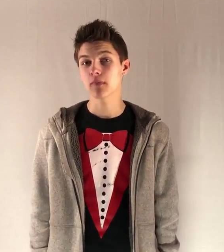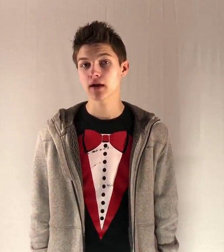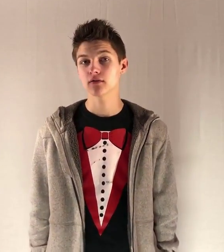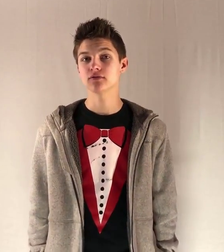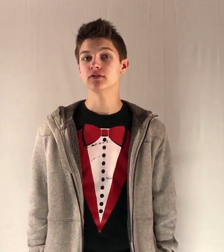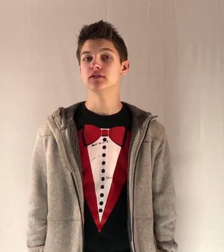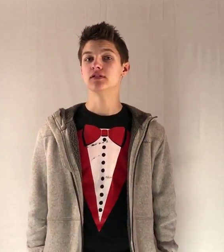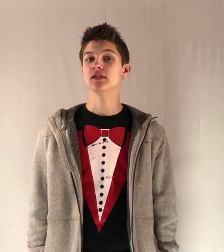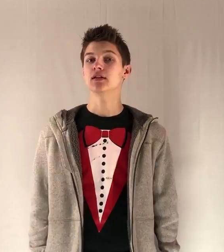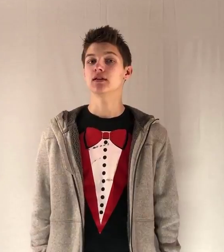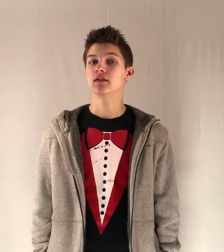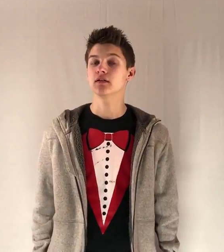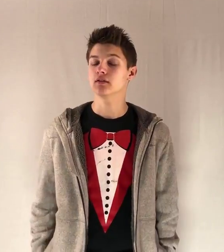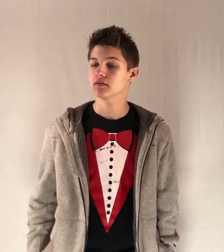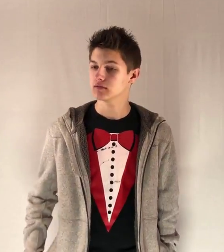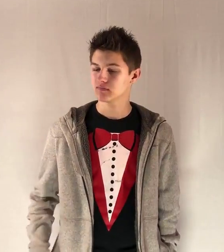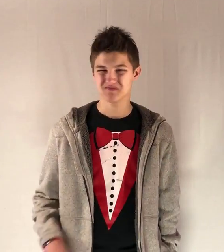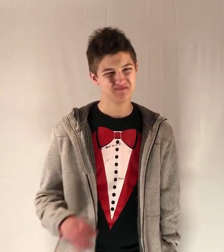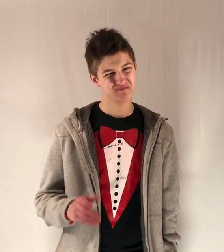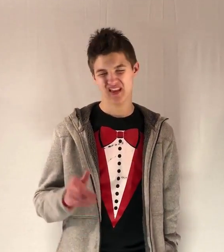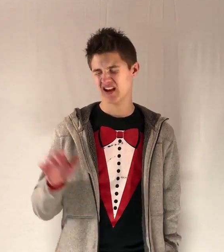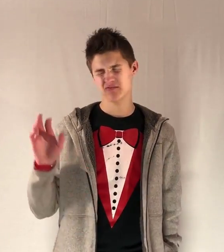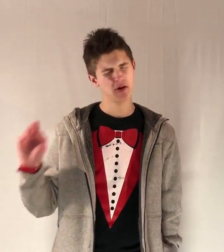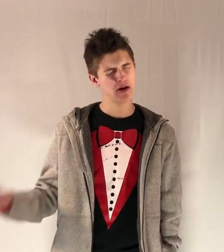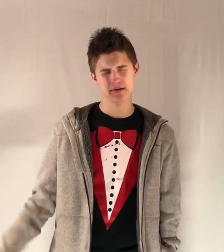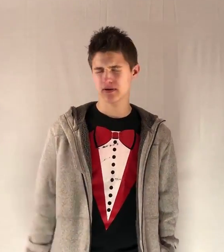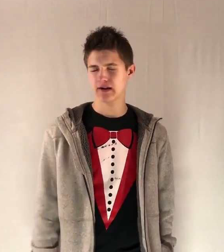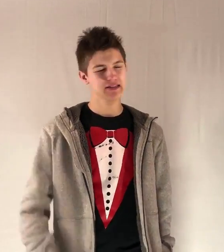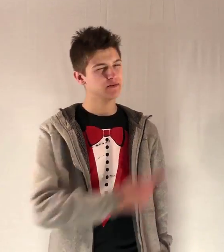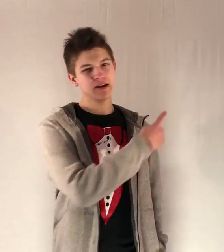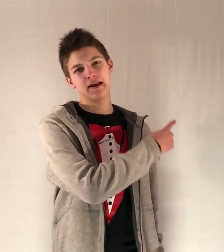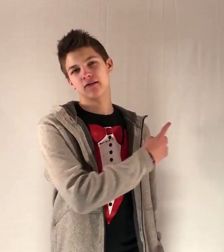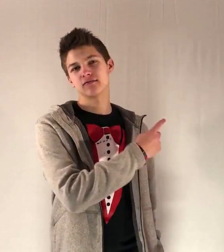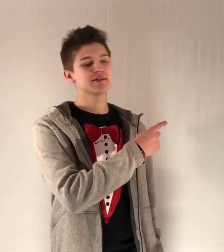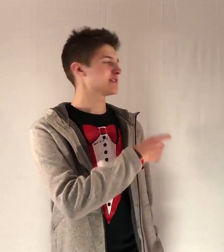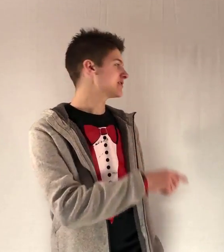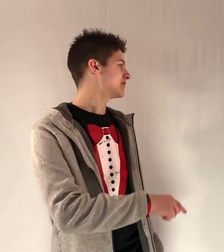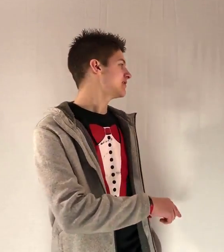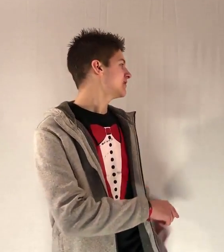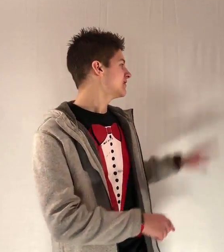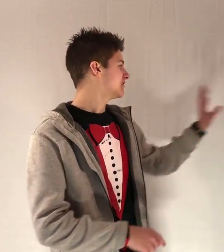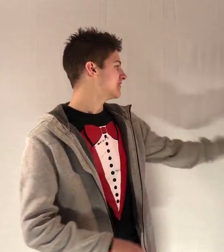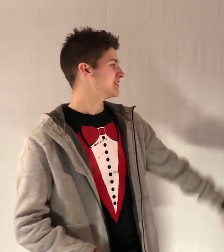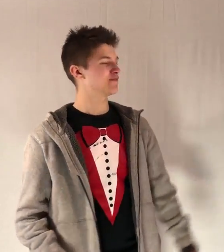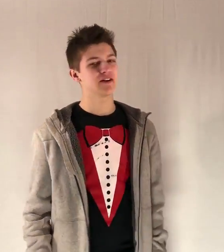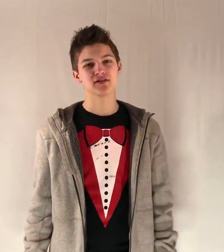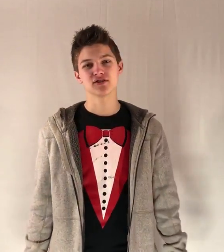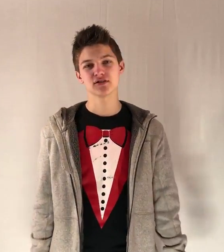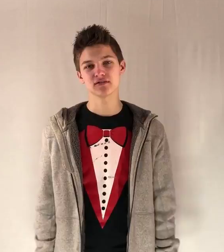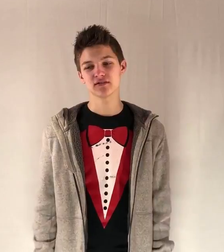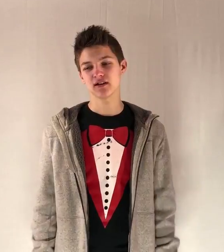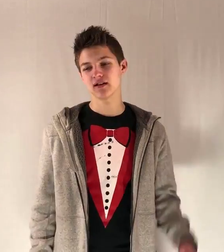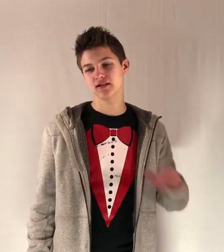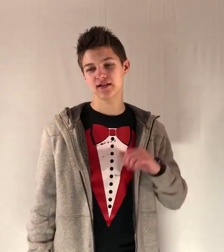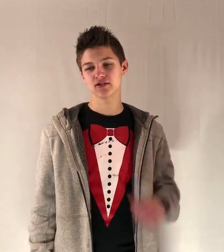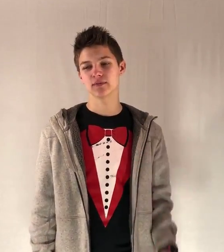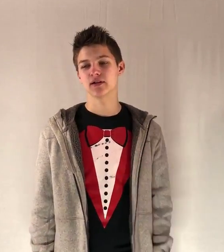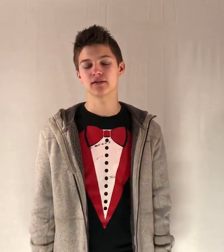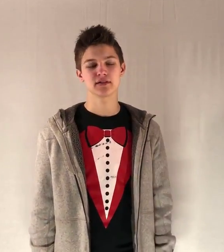Michael de... I don't know how to pronounce it. It's right there. It's French. I take German. I don't take